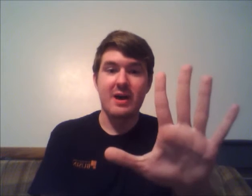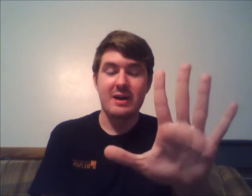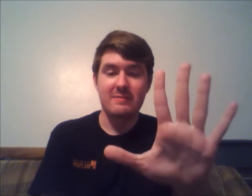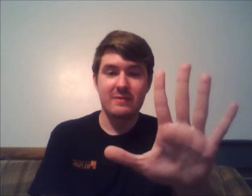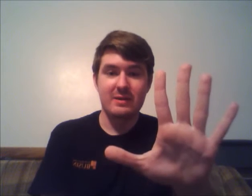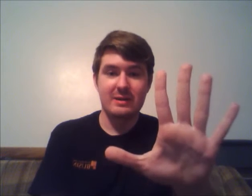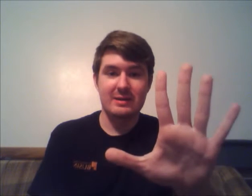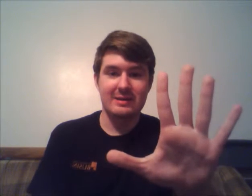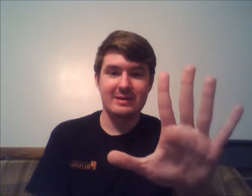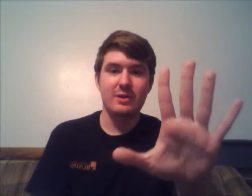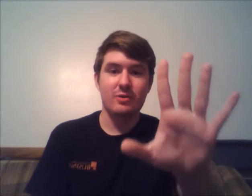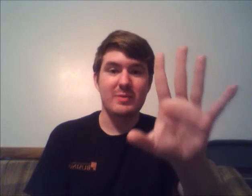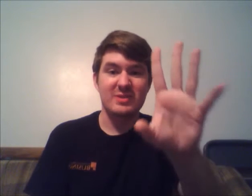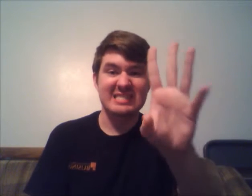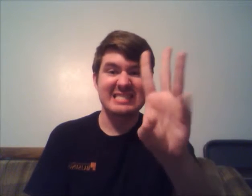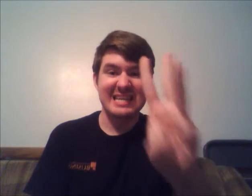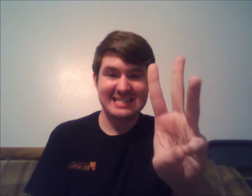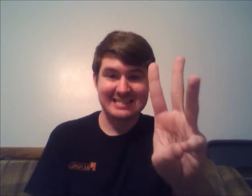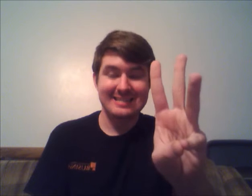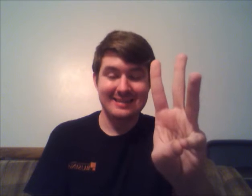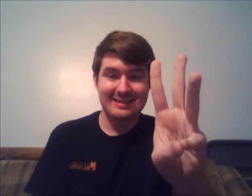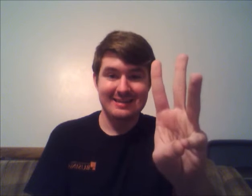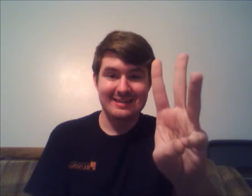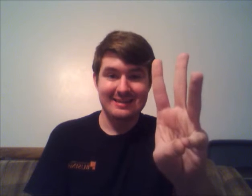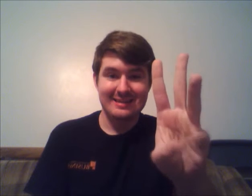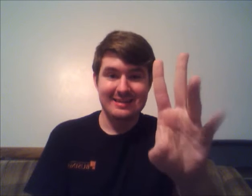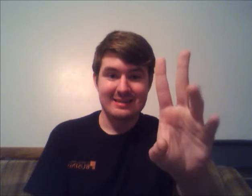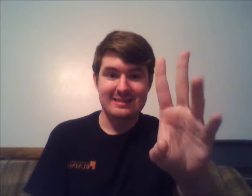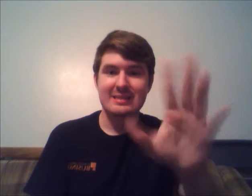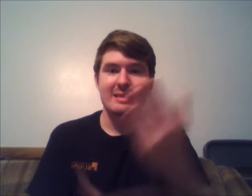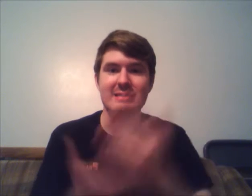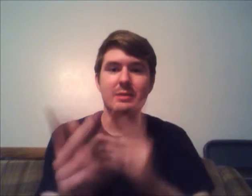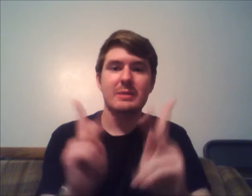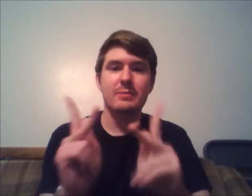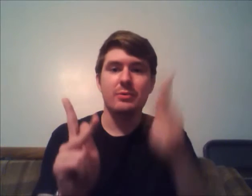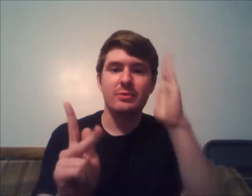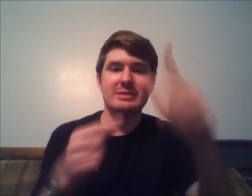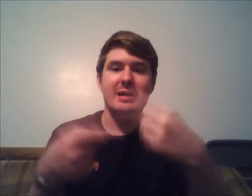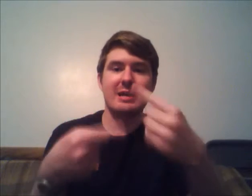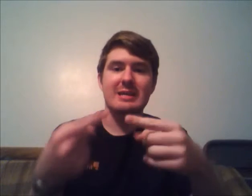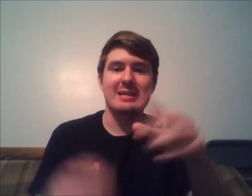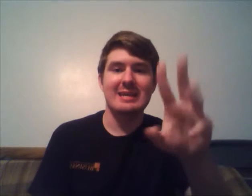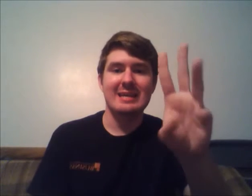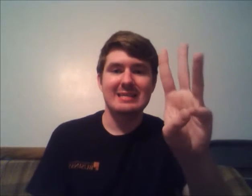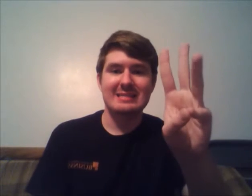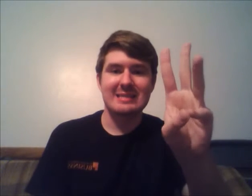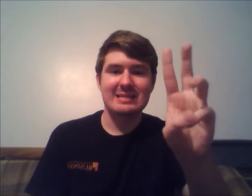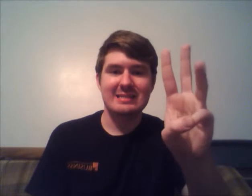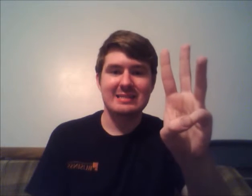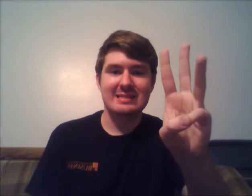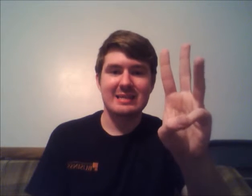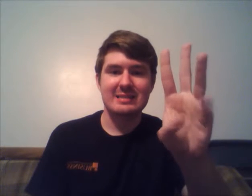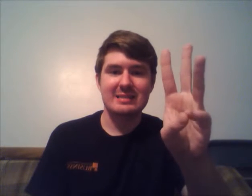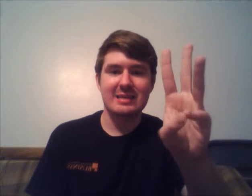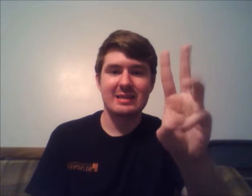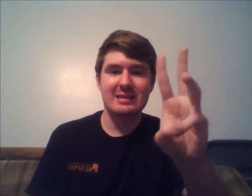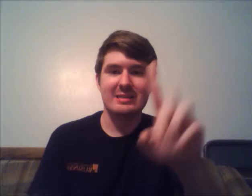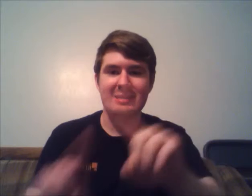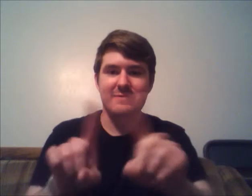5. Remember 6. Some people will sign 6 and 6